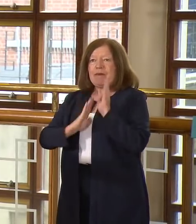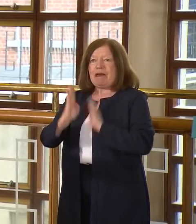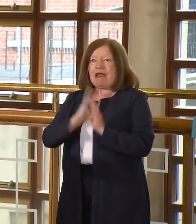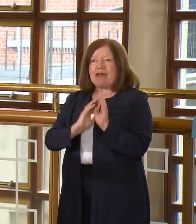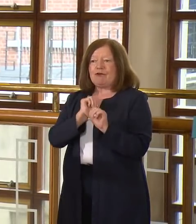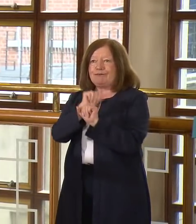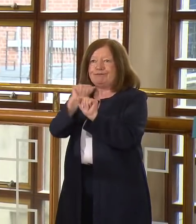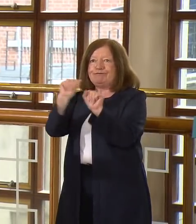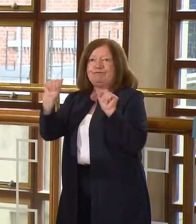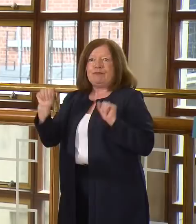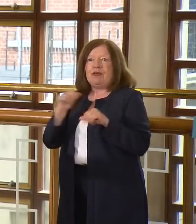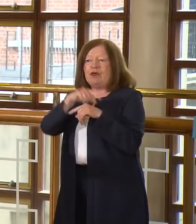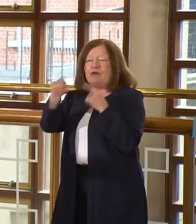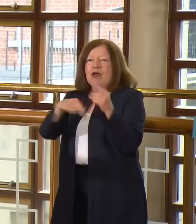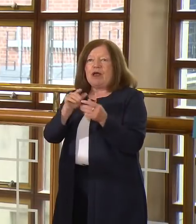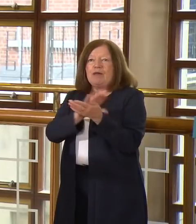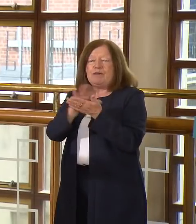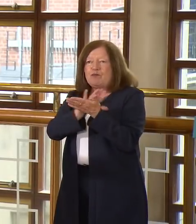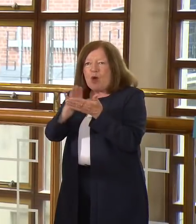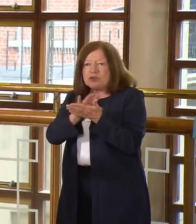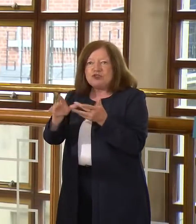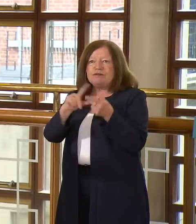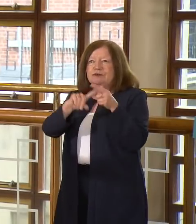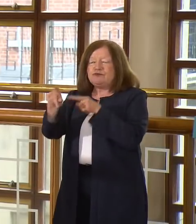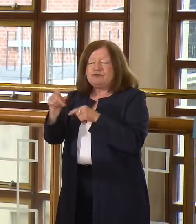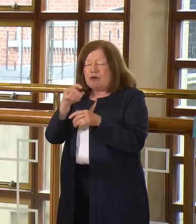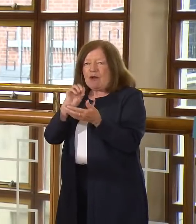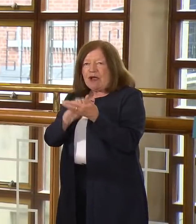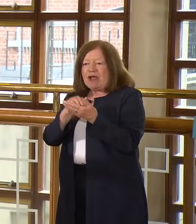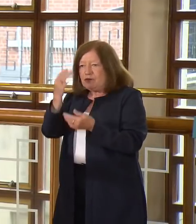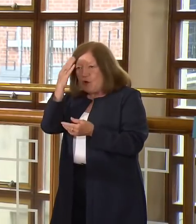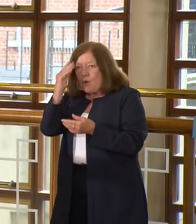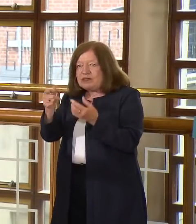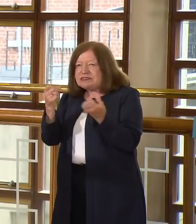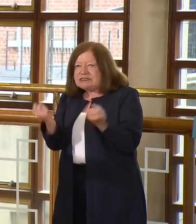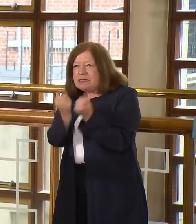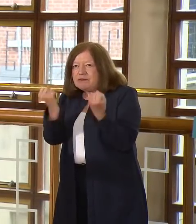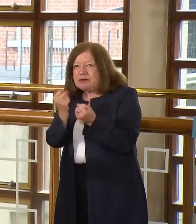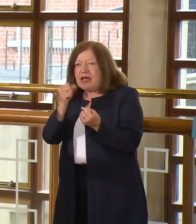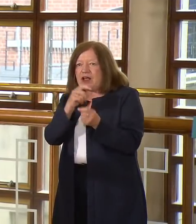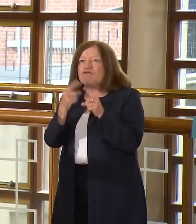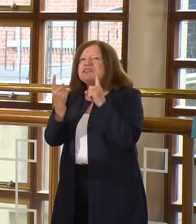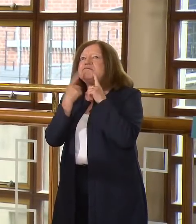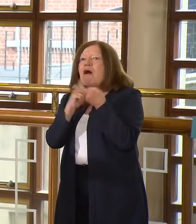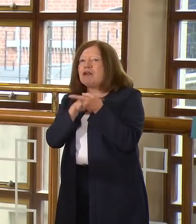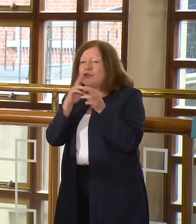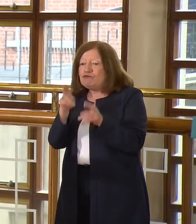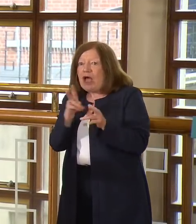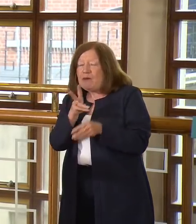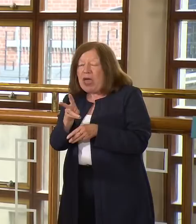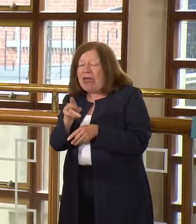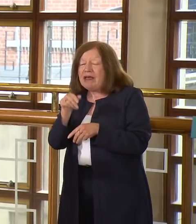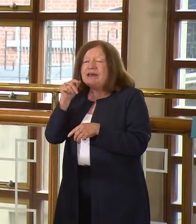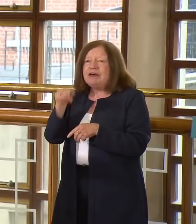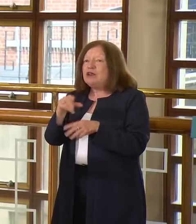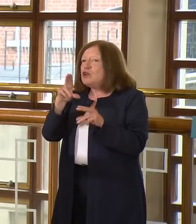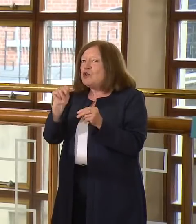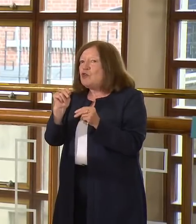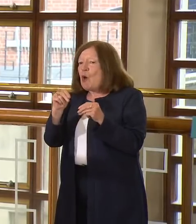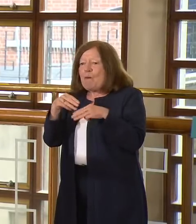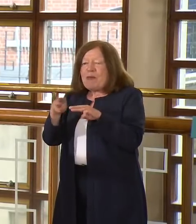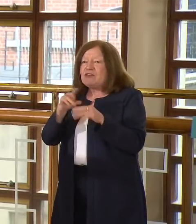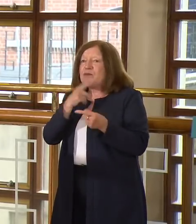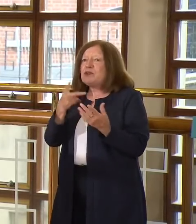emphasising around basic hand washing and respiratory etiquette, the importance of knowing symptoms and responding to all of those kinds of things. So there's no measure that's